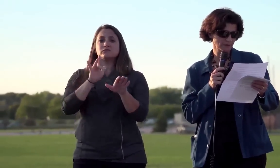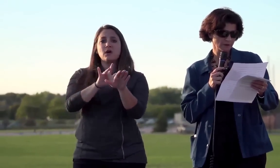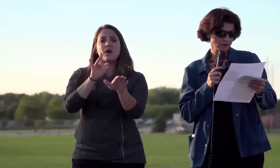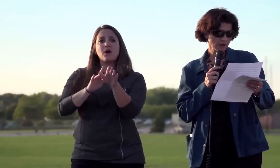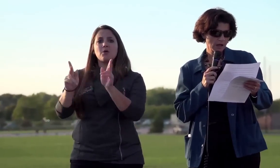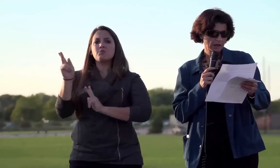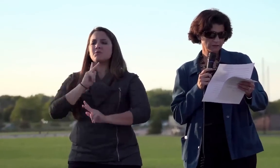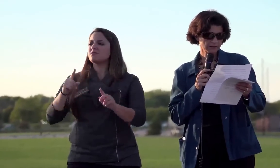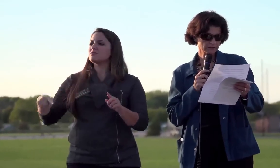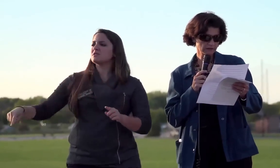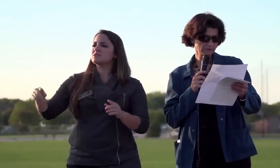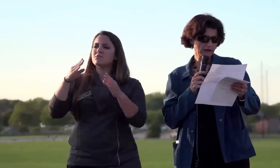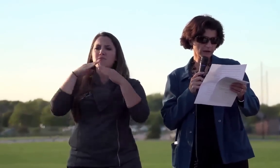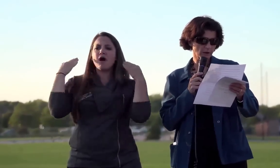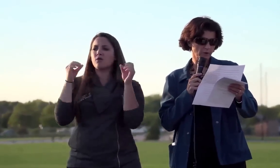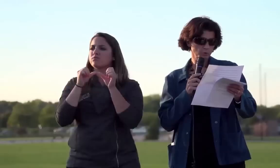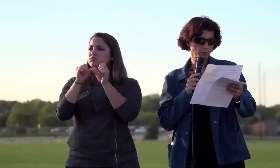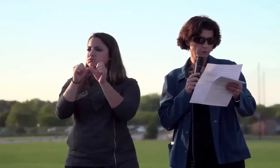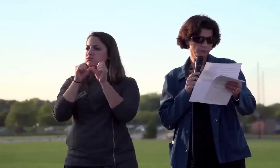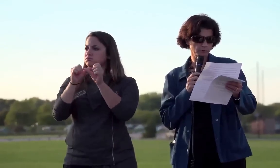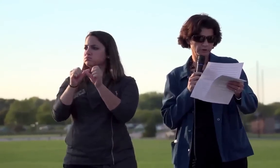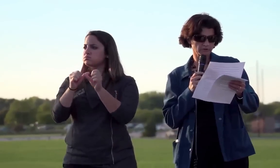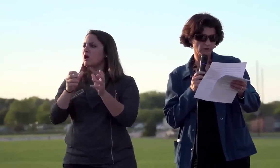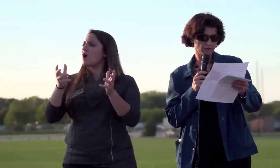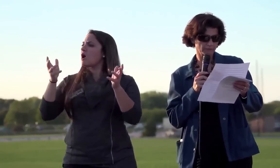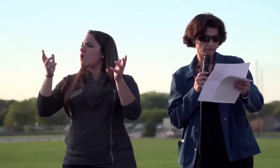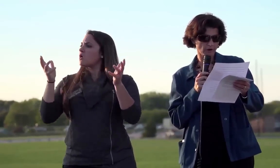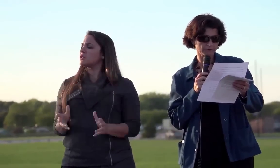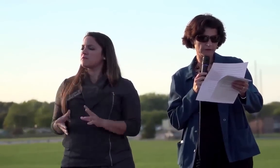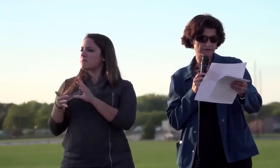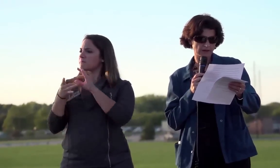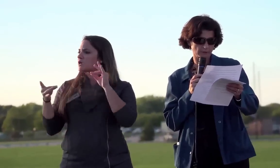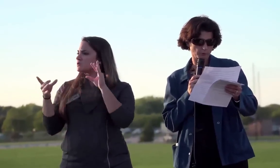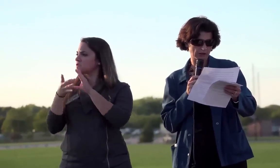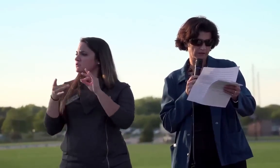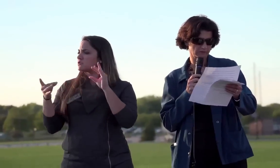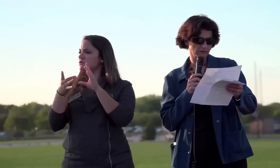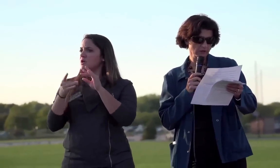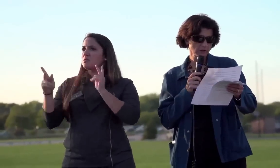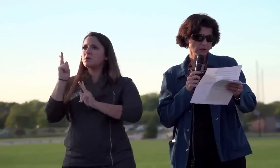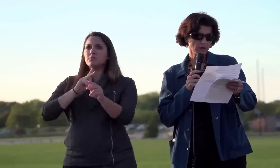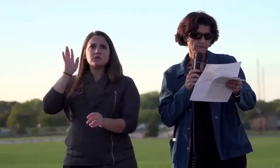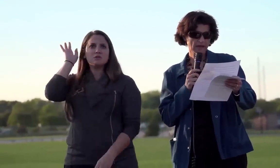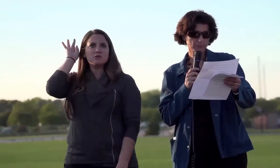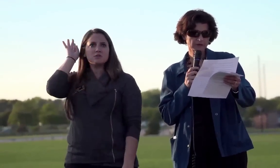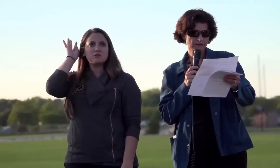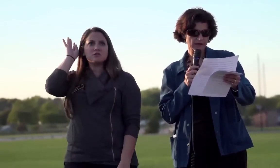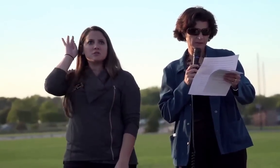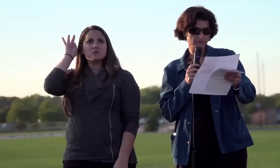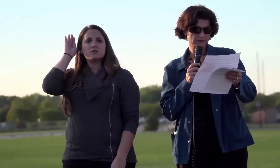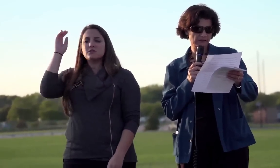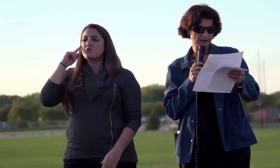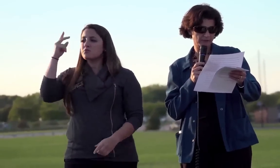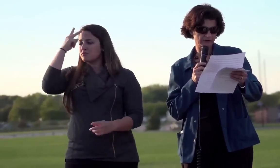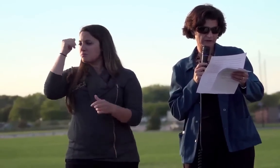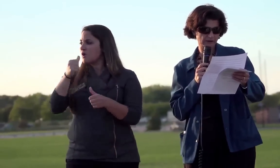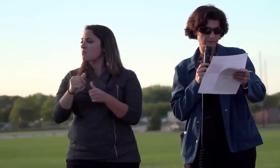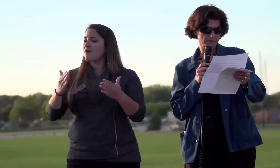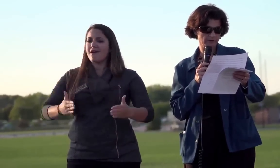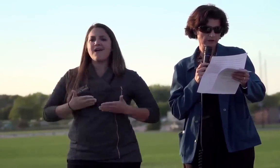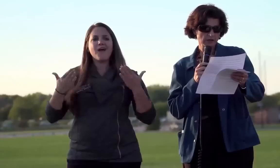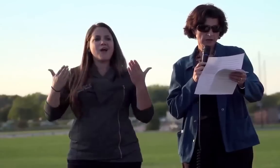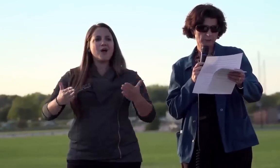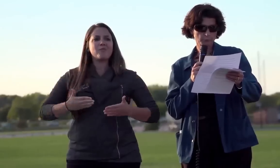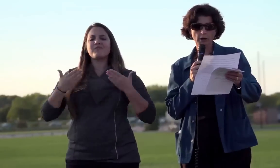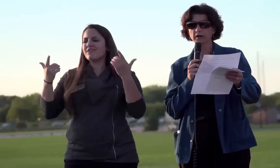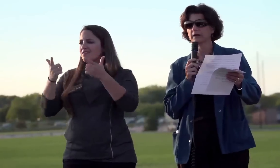I'd like to leave an echo, whispering softly down the ways of happy times and laughing times and